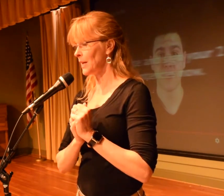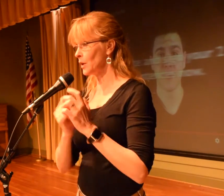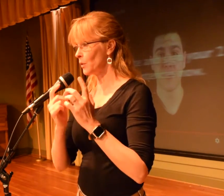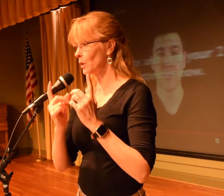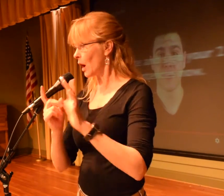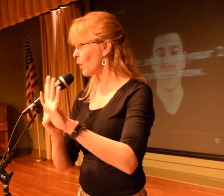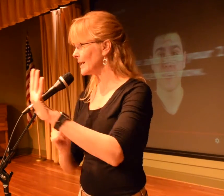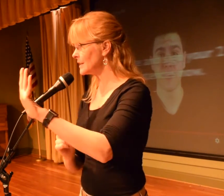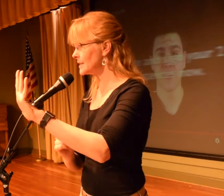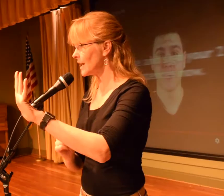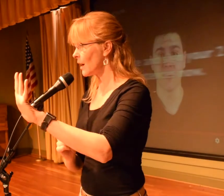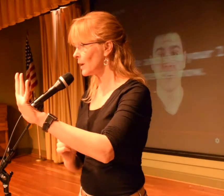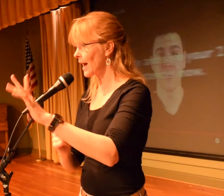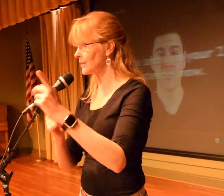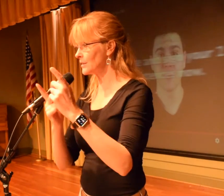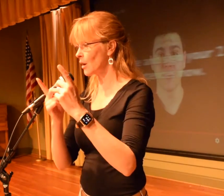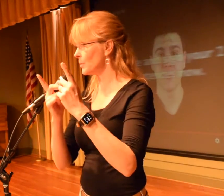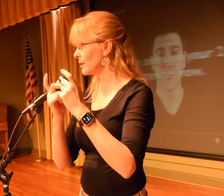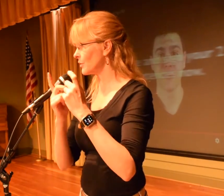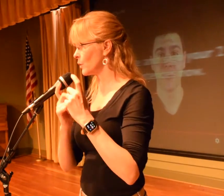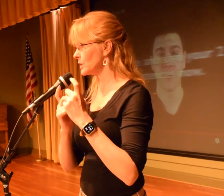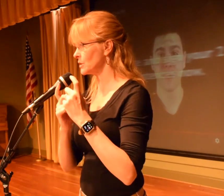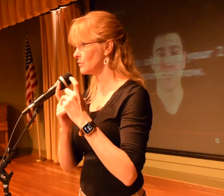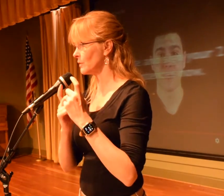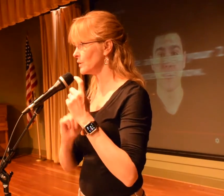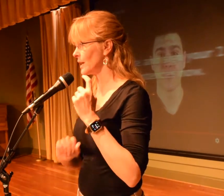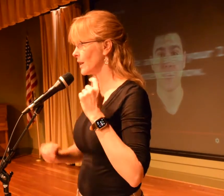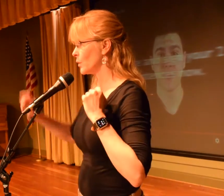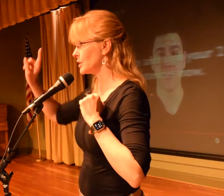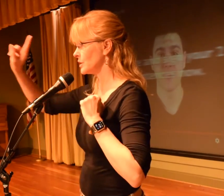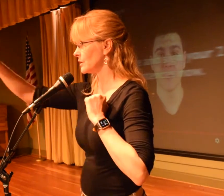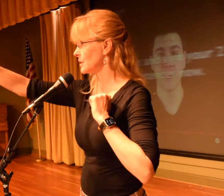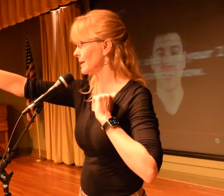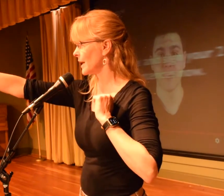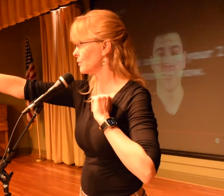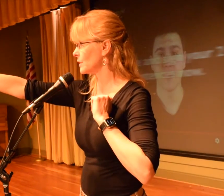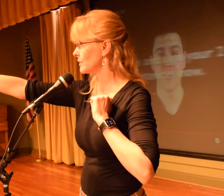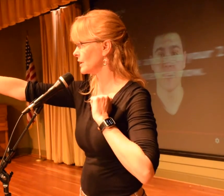Okay. Oh, I did say I would open up for questions before we do that. Questions. Somebody had one over here.